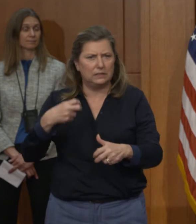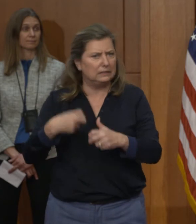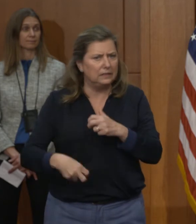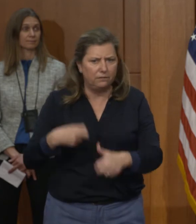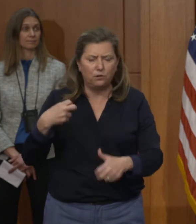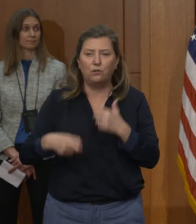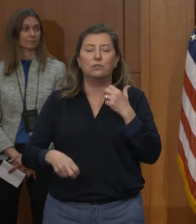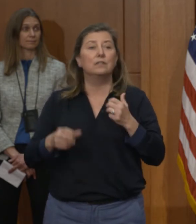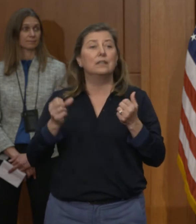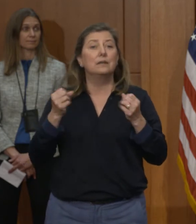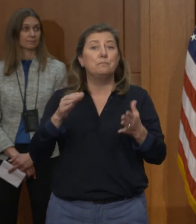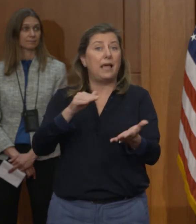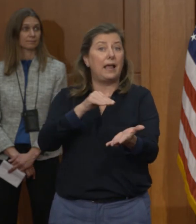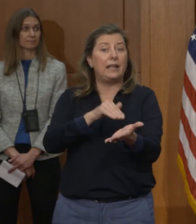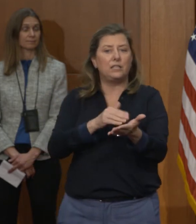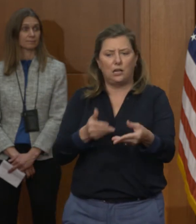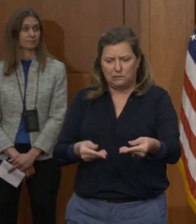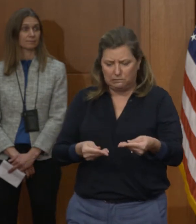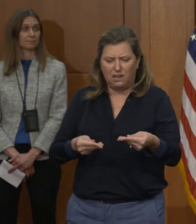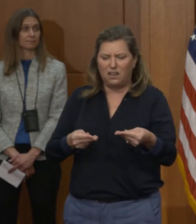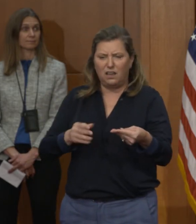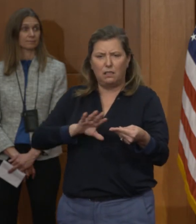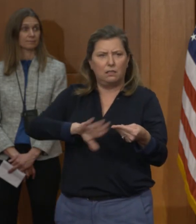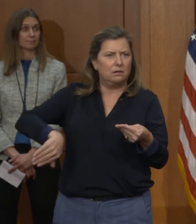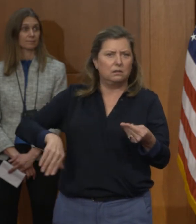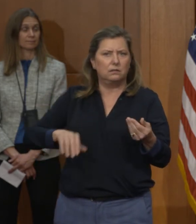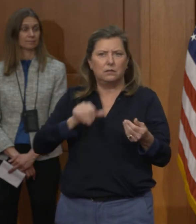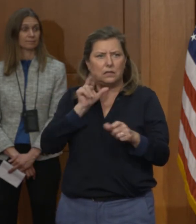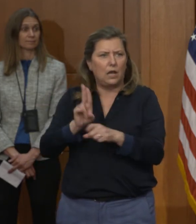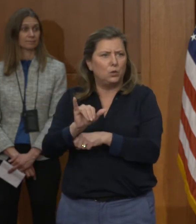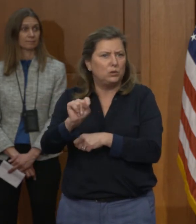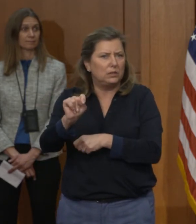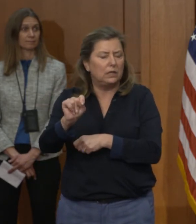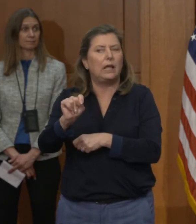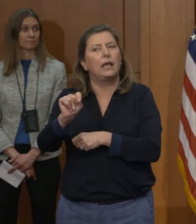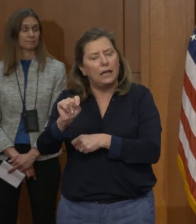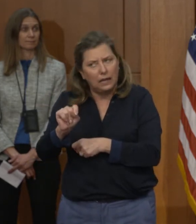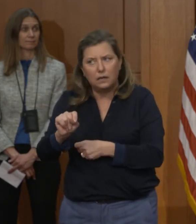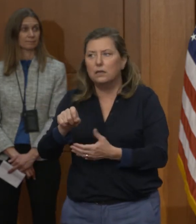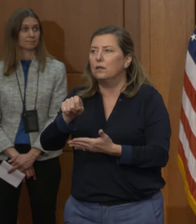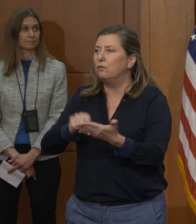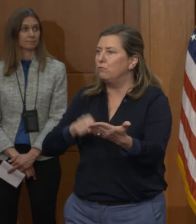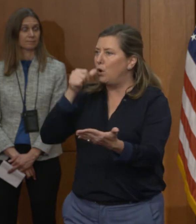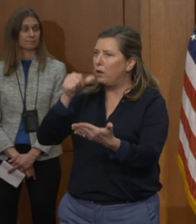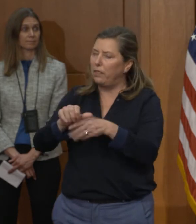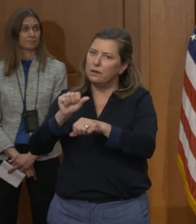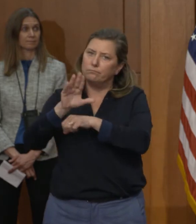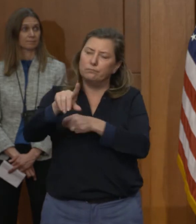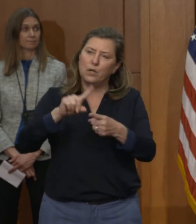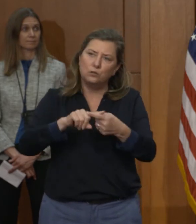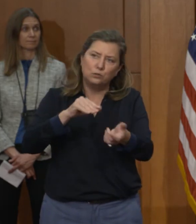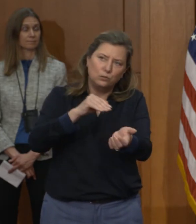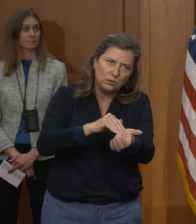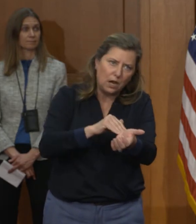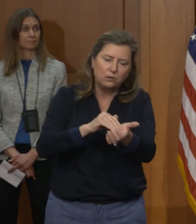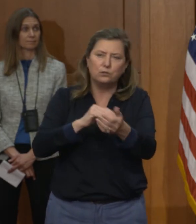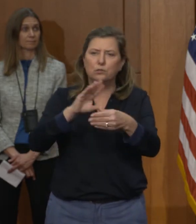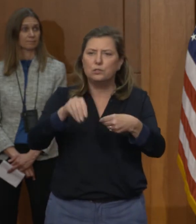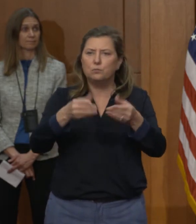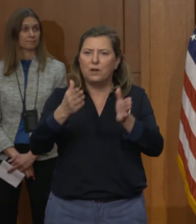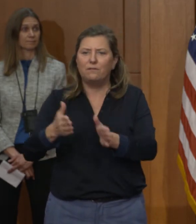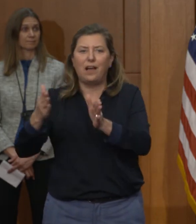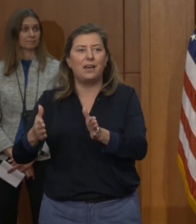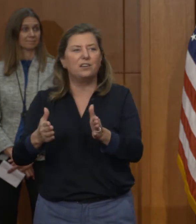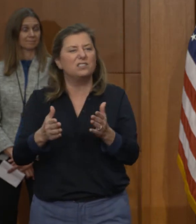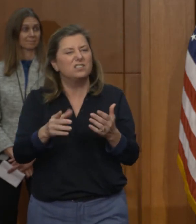of providers in Virginia were just choosing not to do it. So we wrote a letter to our providers and have encouraged, and rather than the